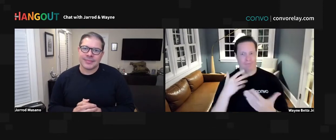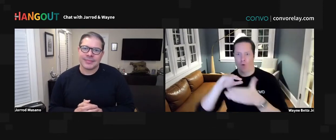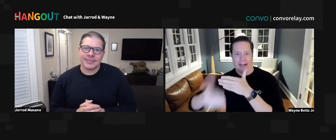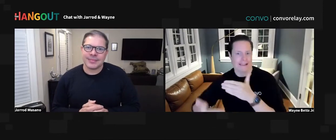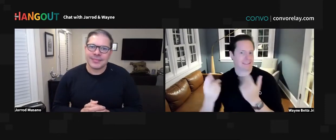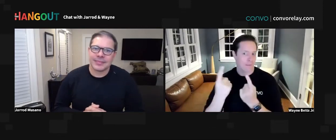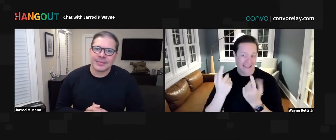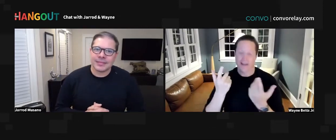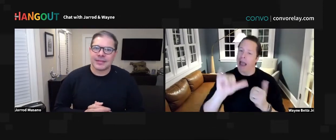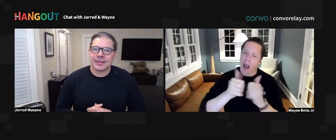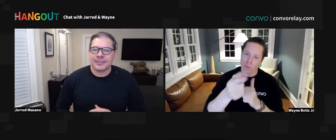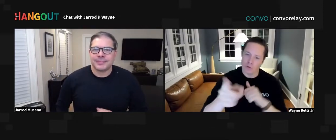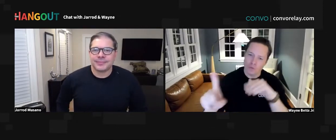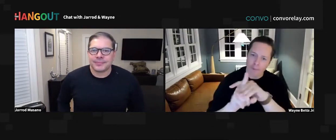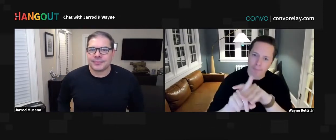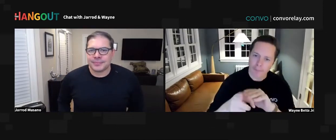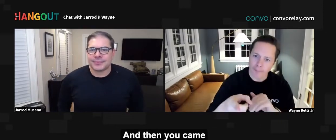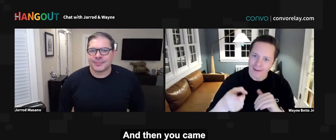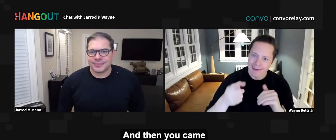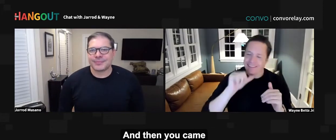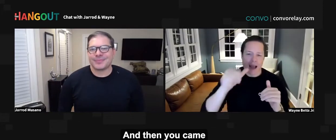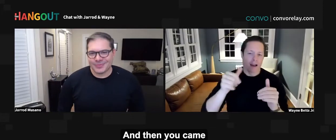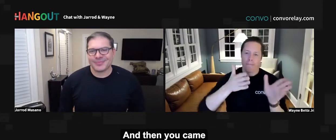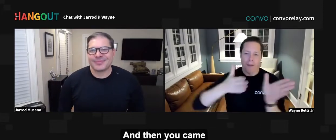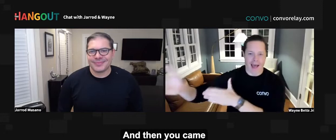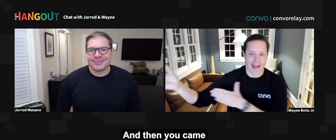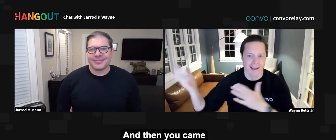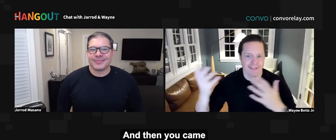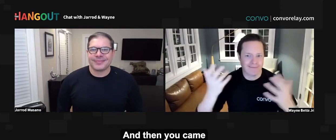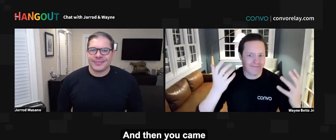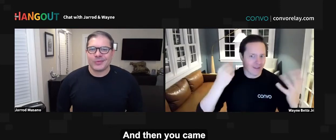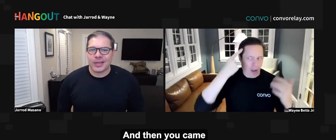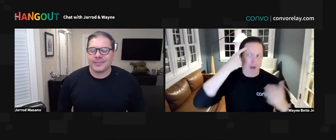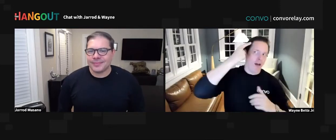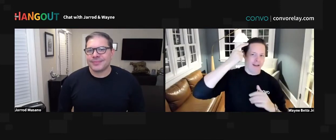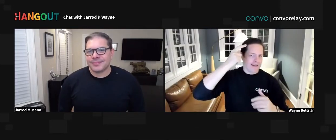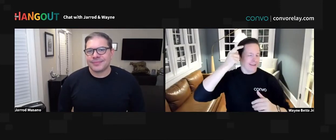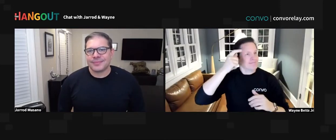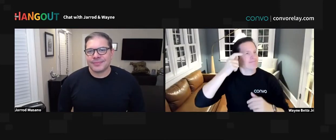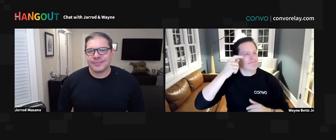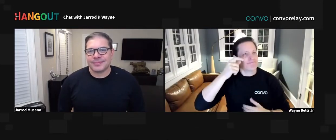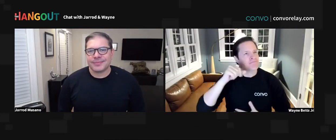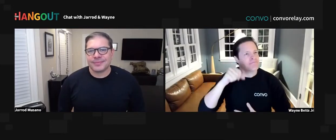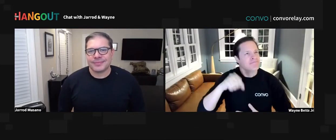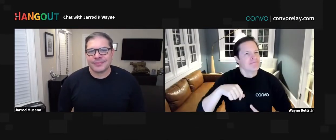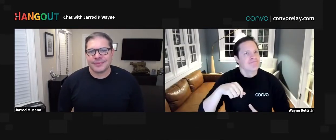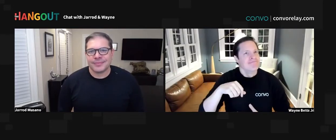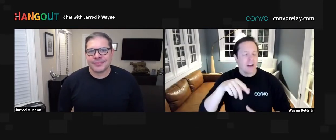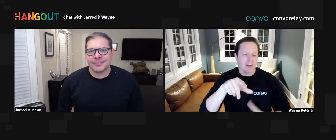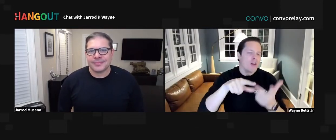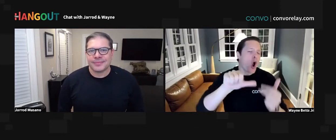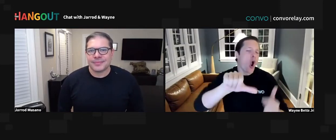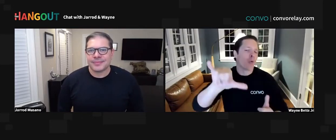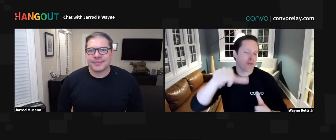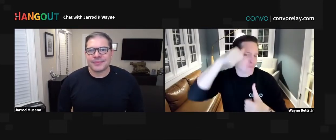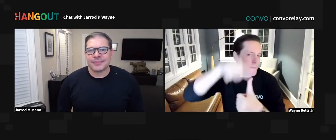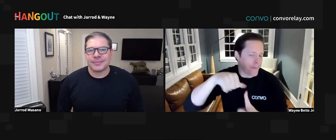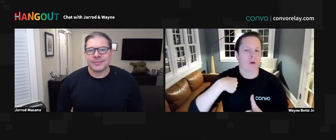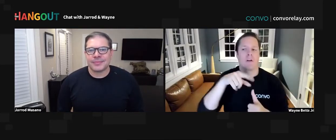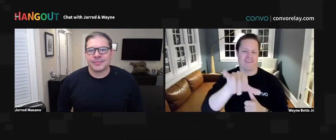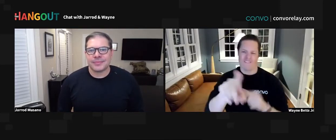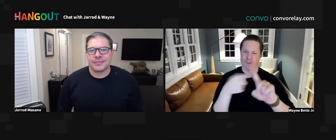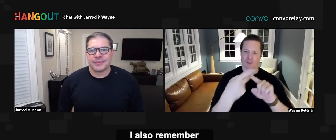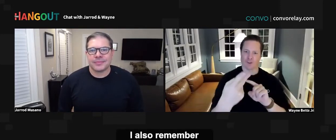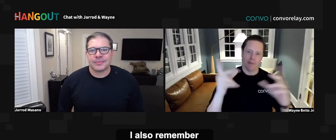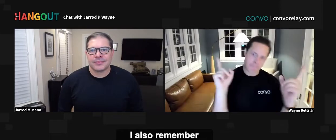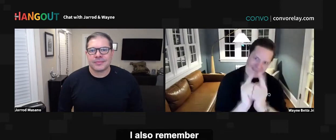can I work throughout the day and then maintain this, right? And then you came into the picture. You were totally unplanned. I think